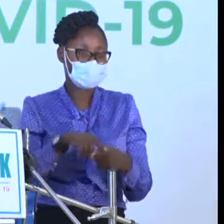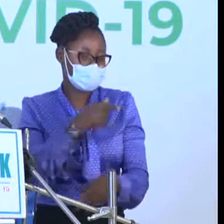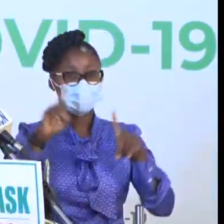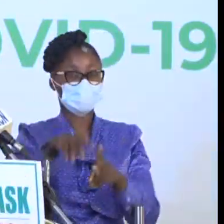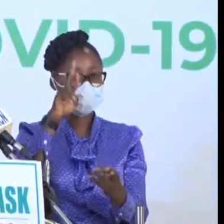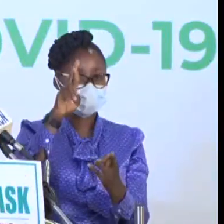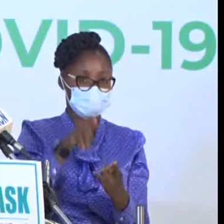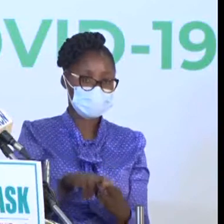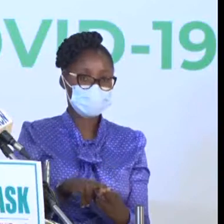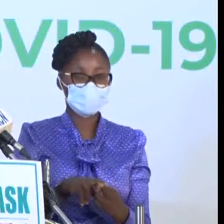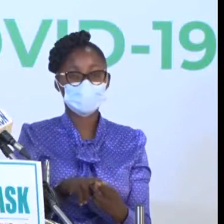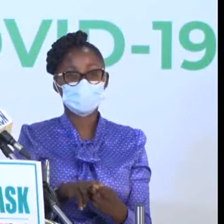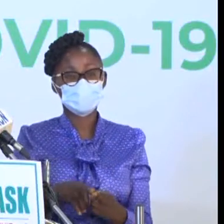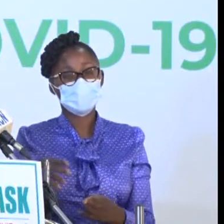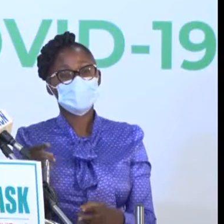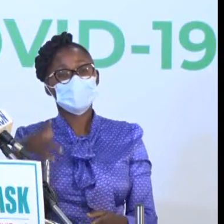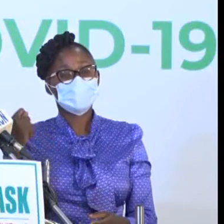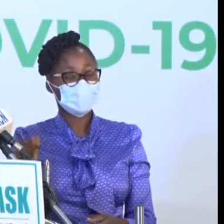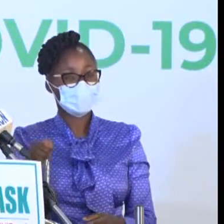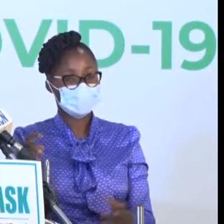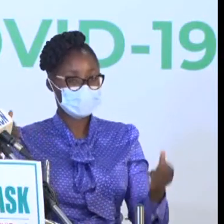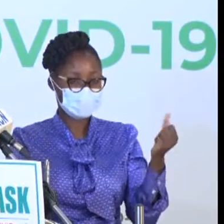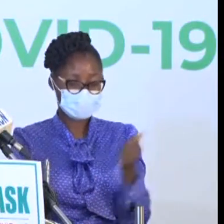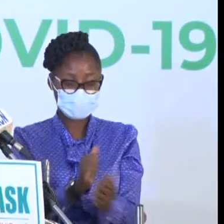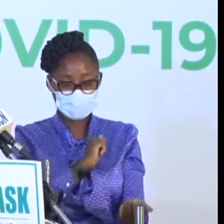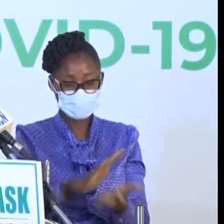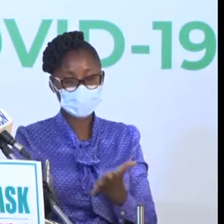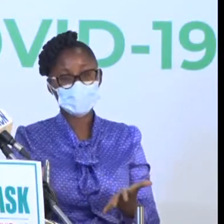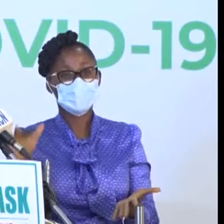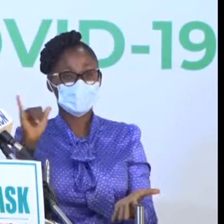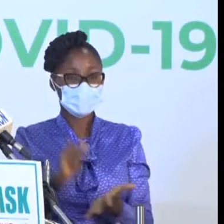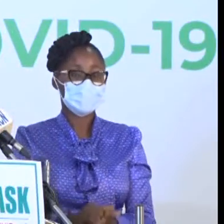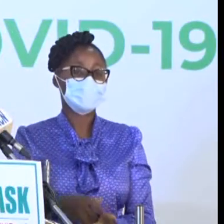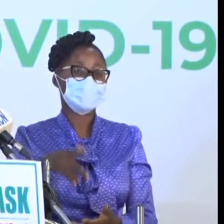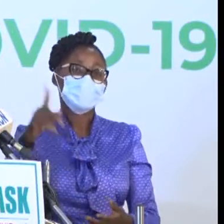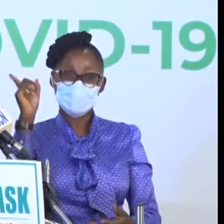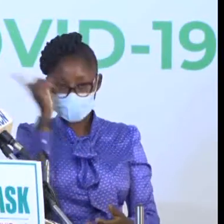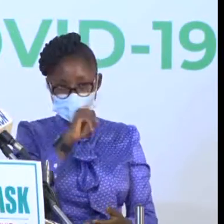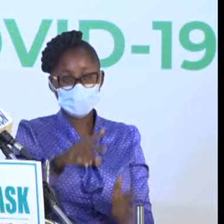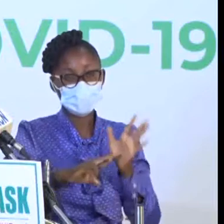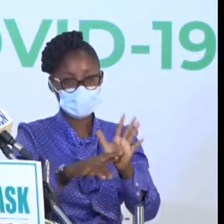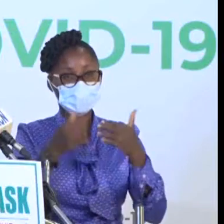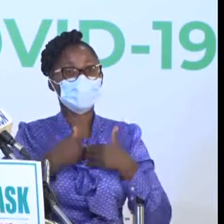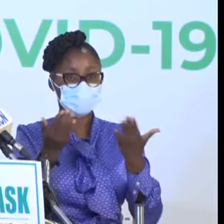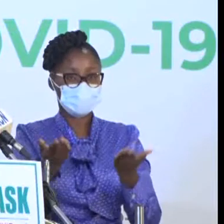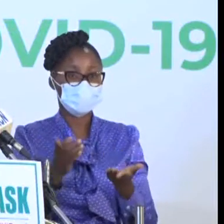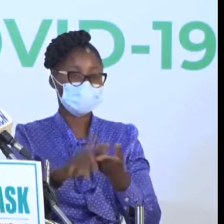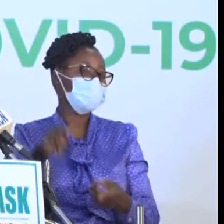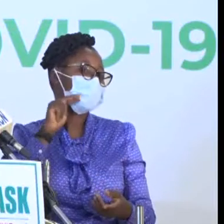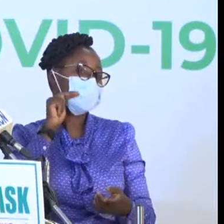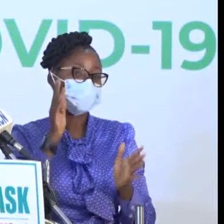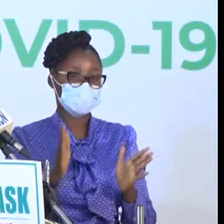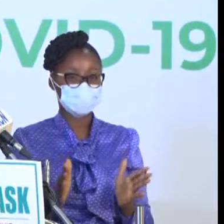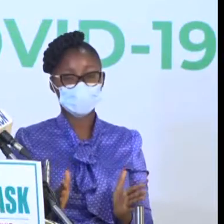body. Meanwhile, the chairman of PTF on COVID-19 and secretary to the government of the Federation, Mr.